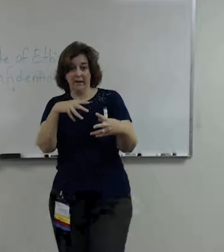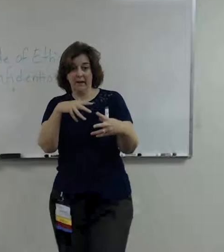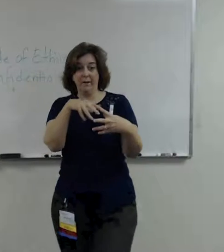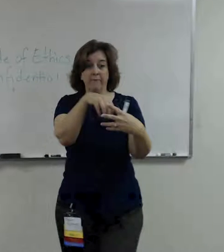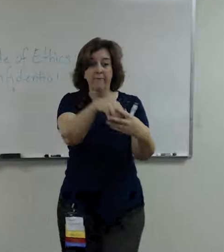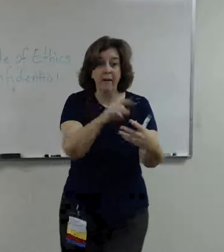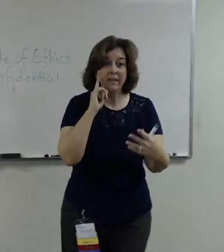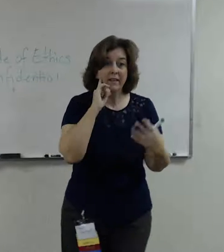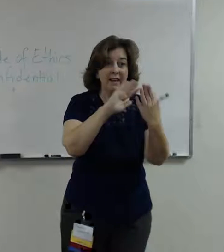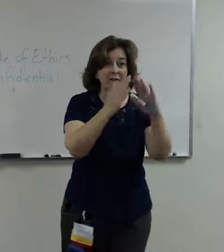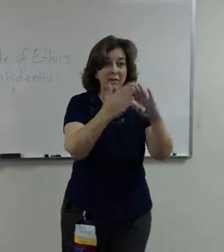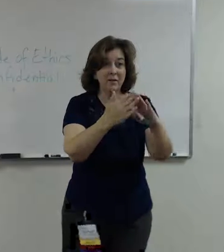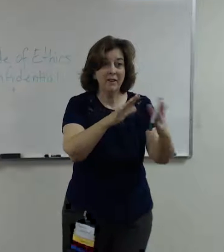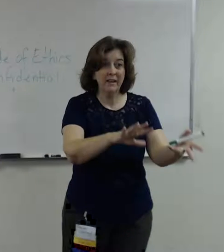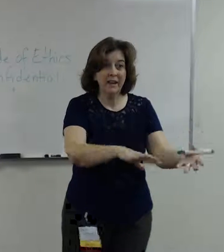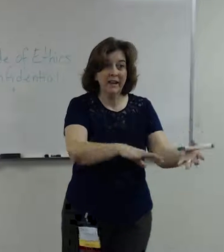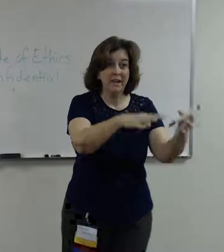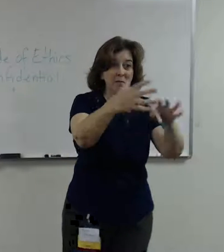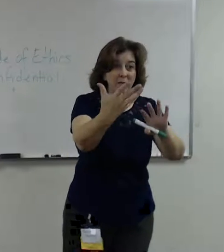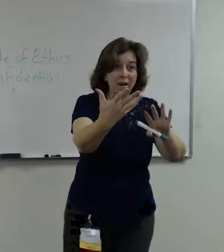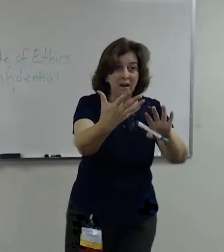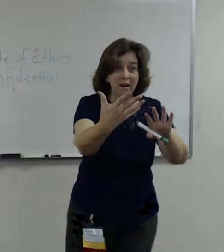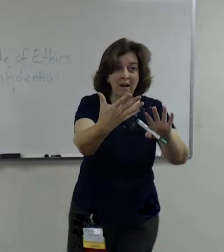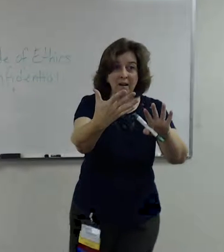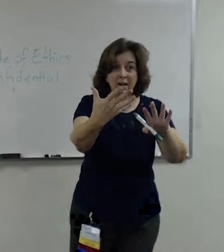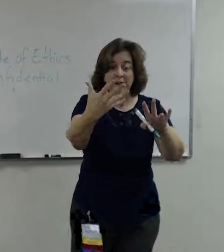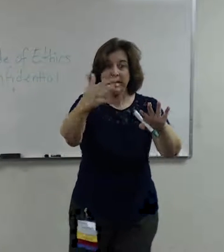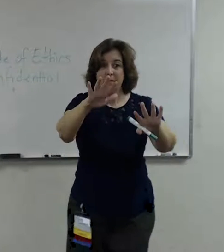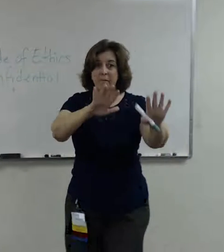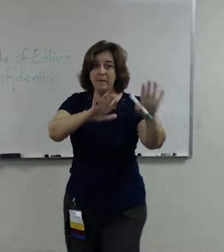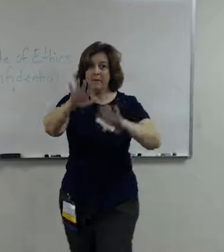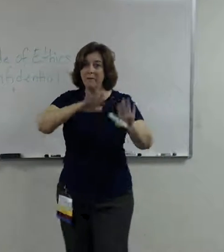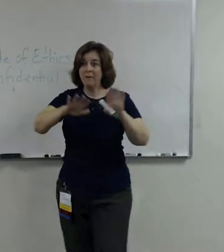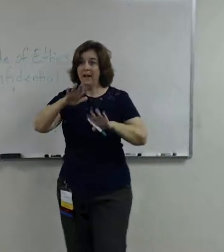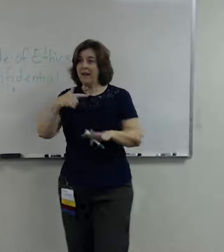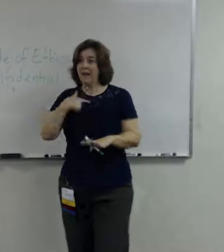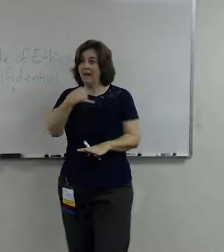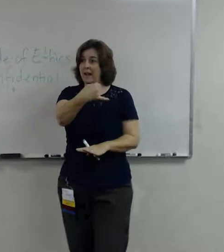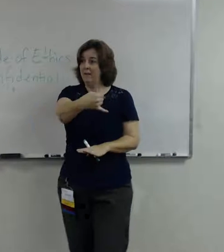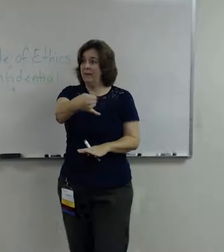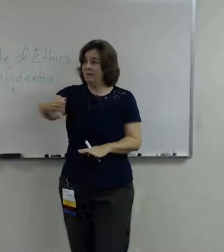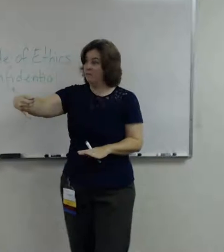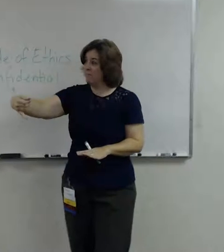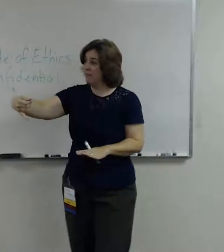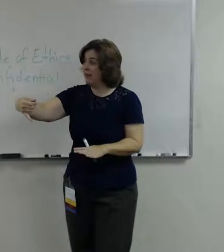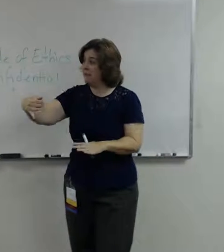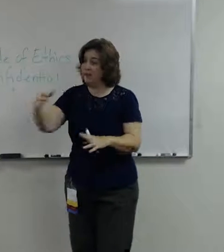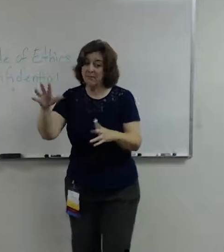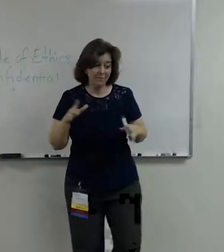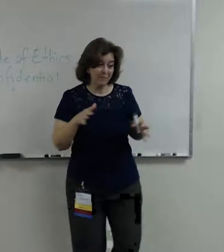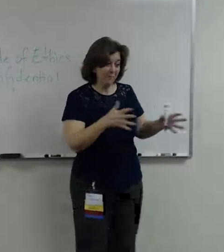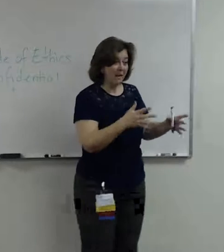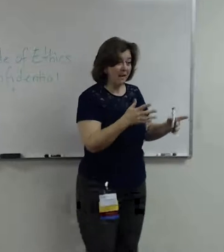Am I involved in the deaf community and any brouhaha? But meanwhile, I'm keeping my boundaries. But meanwhile,